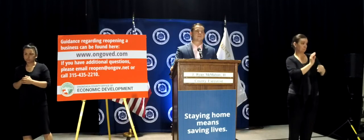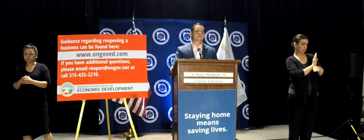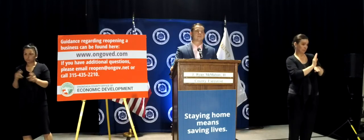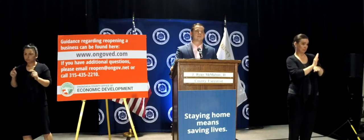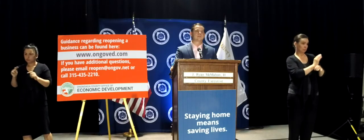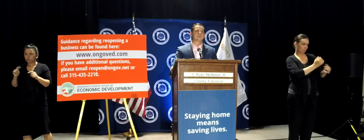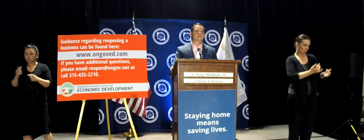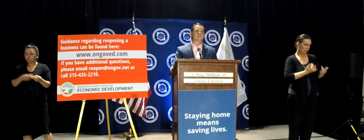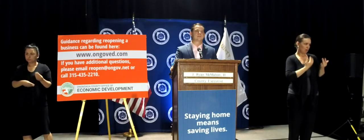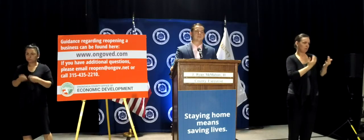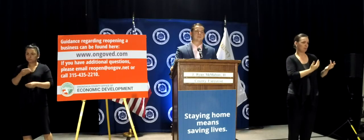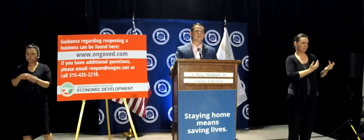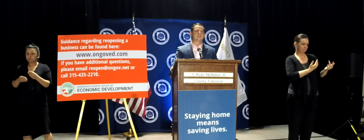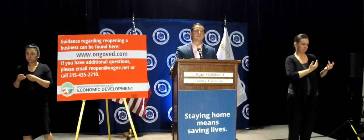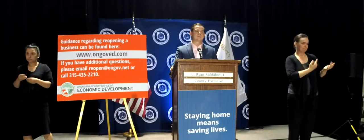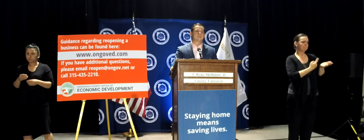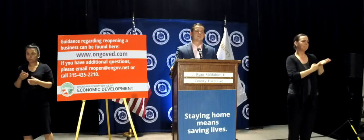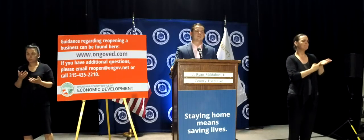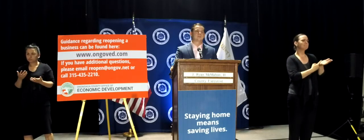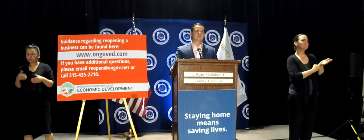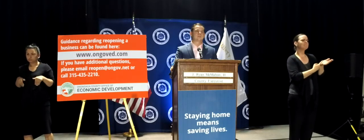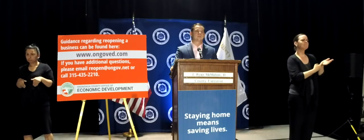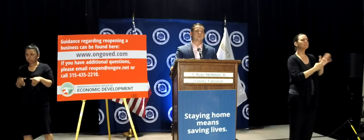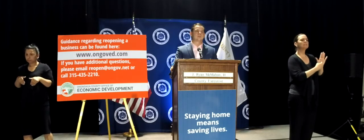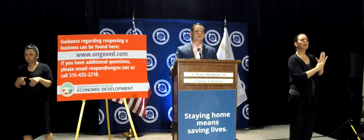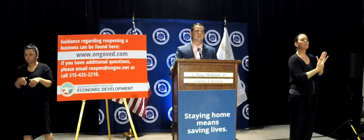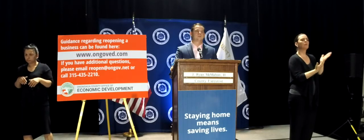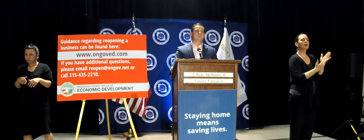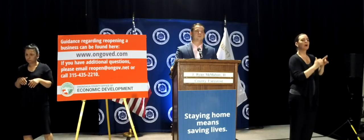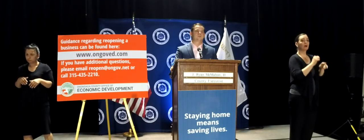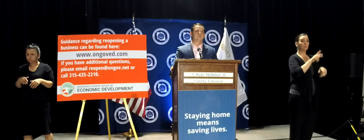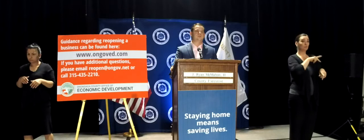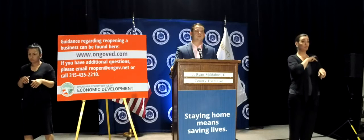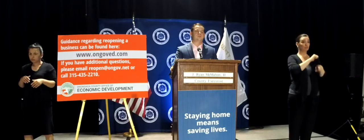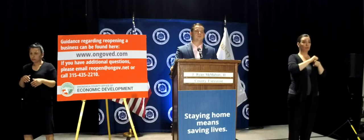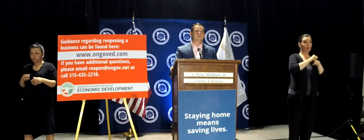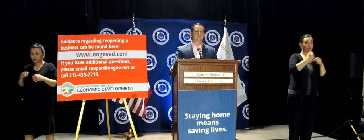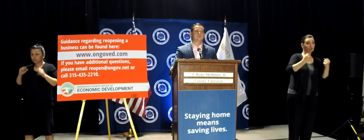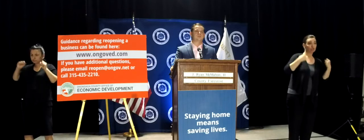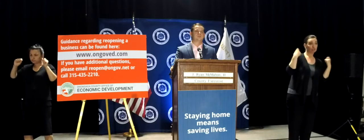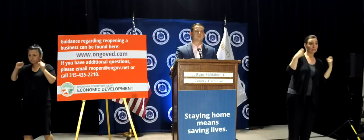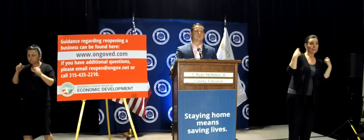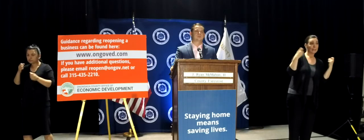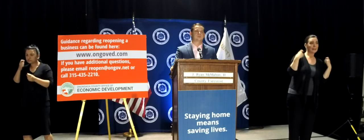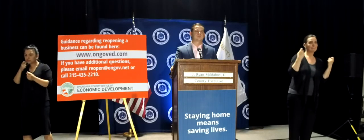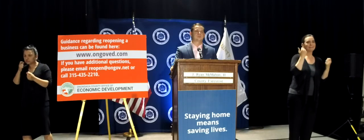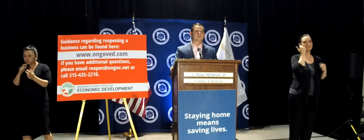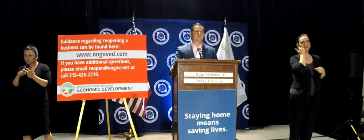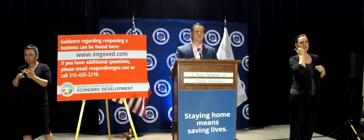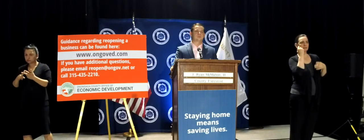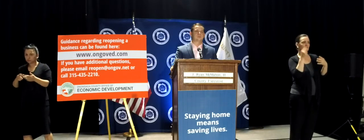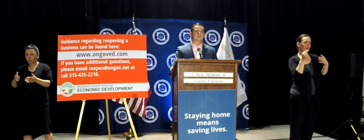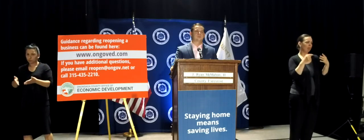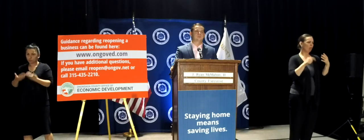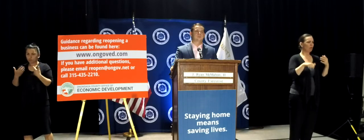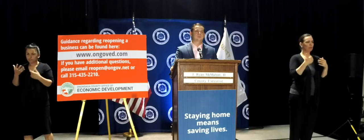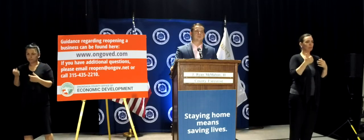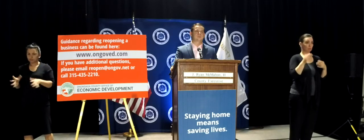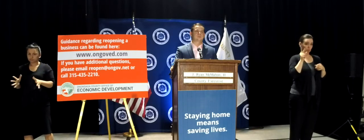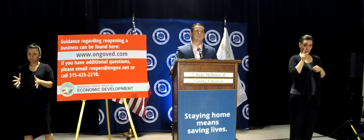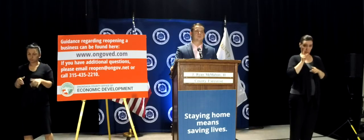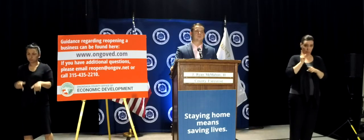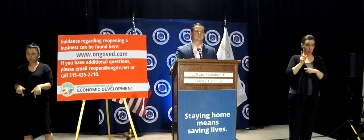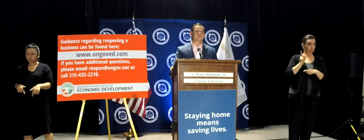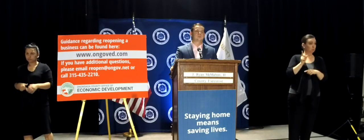like personal trainers, you just mentioned dentists, a few others. Are you getting an indication one way or